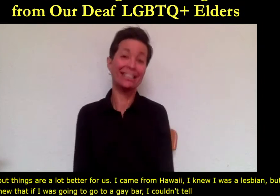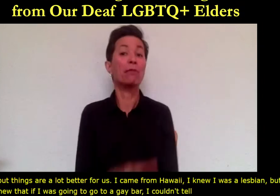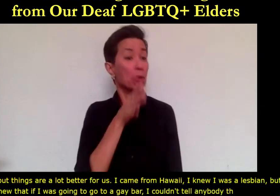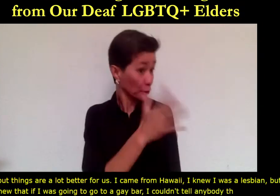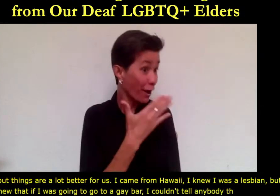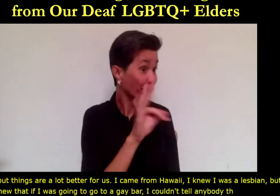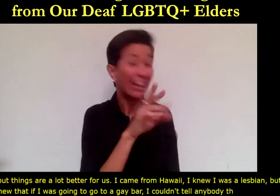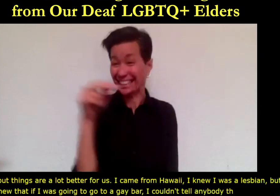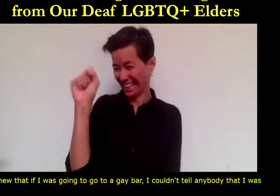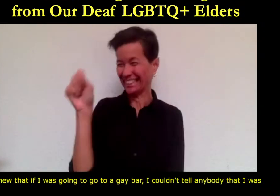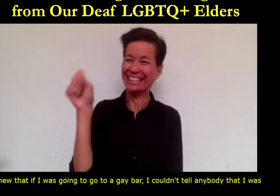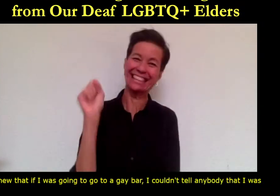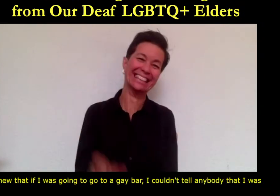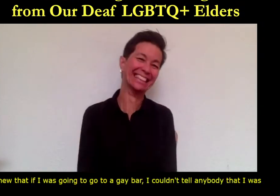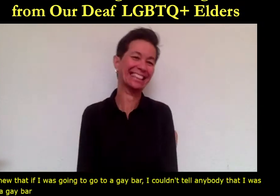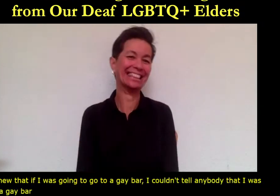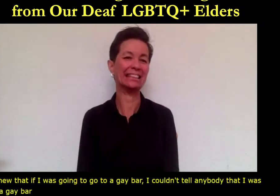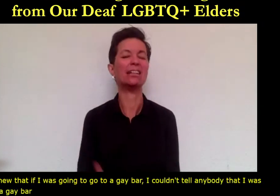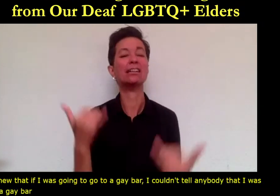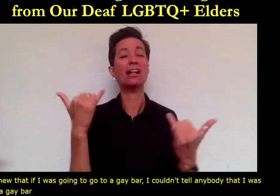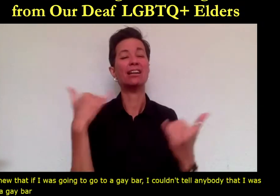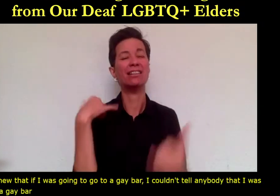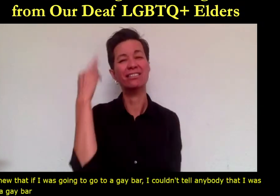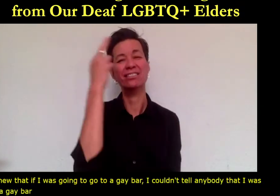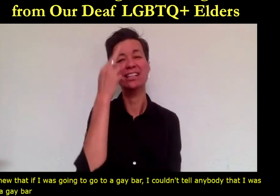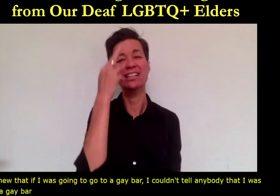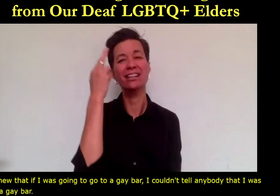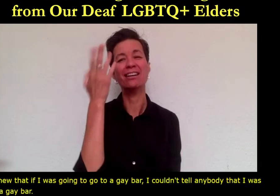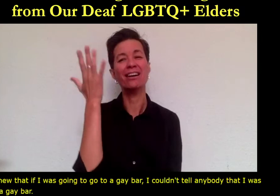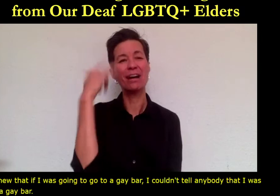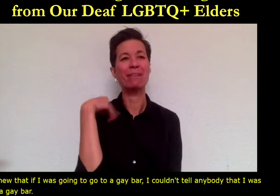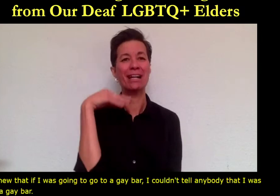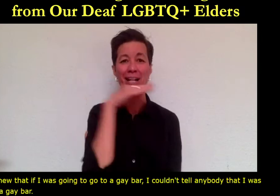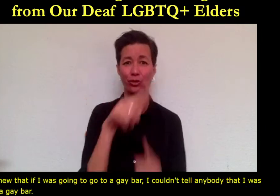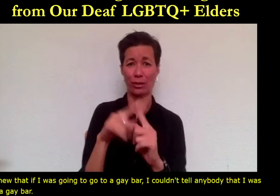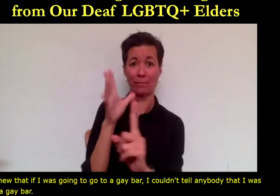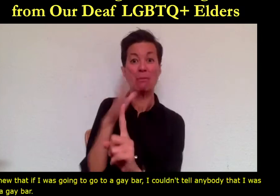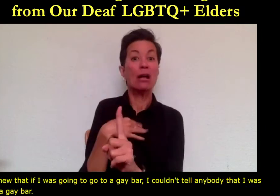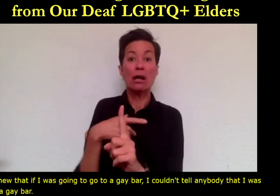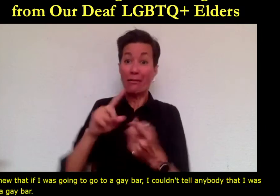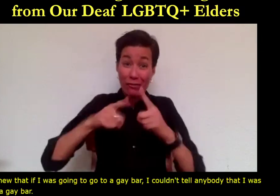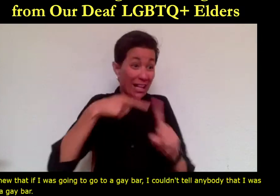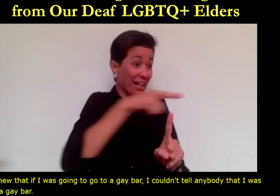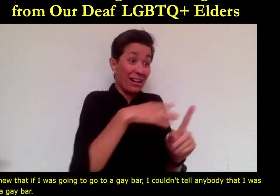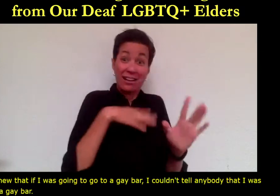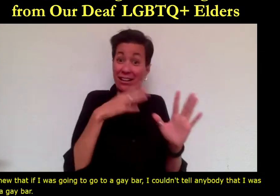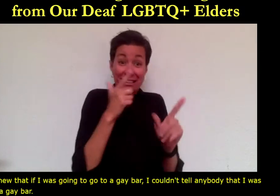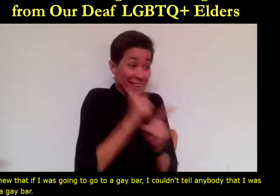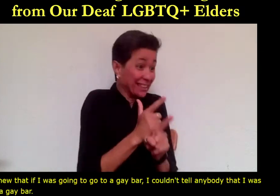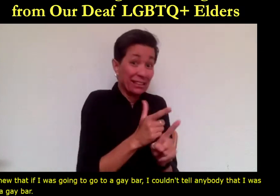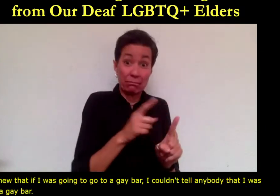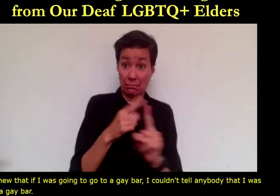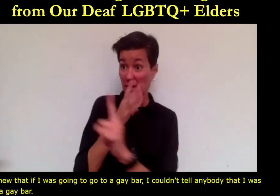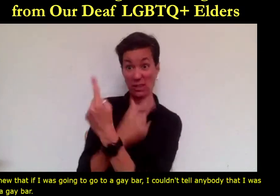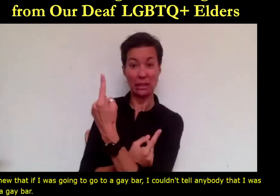and i just wouldn't do it if i went anywhere and if i went to a bar and flirted with girls or girls flirted with me i would never tell my mom that